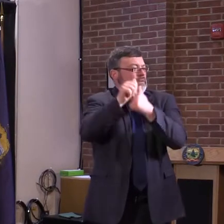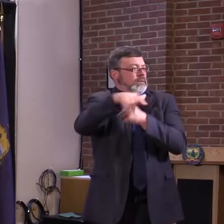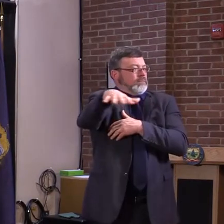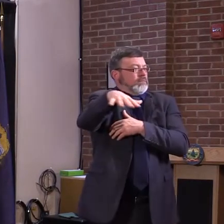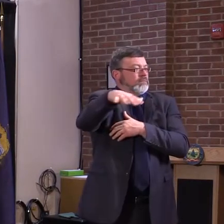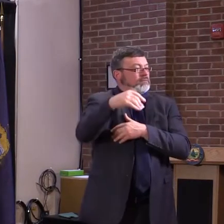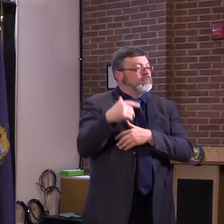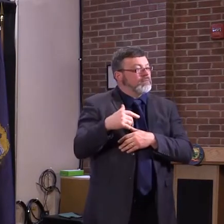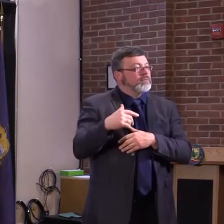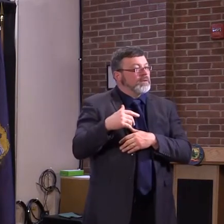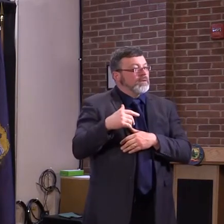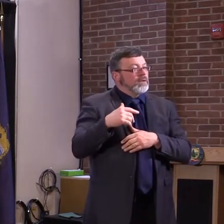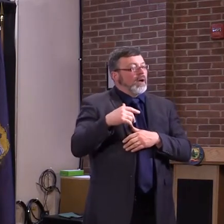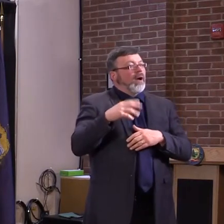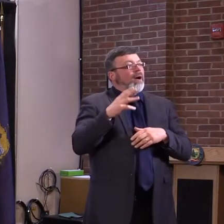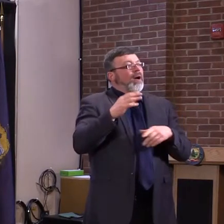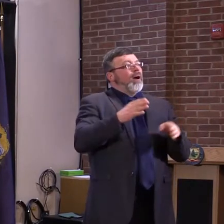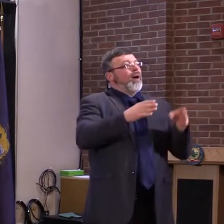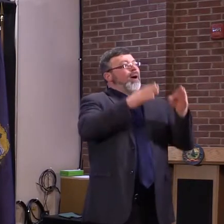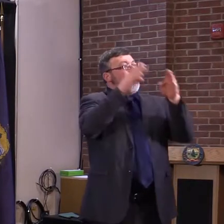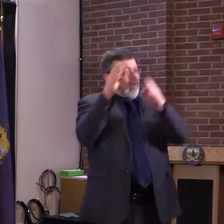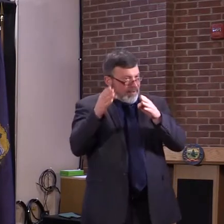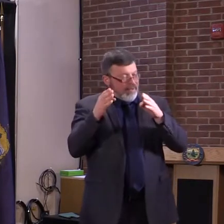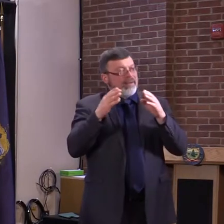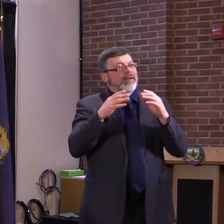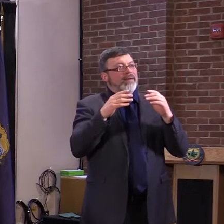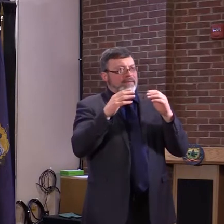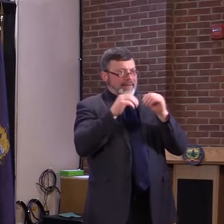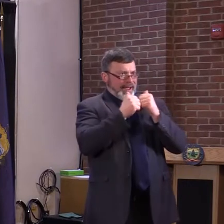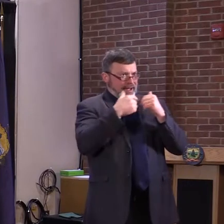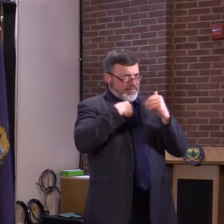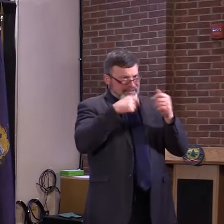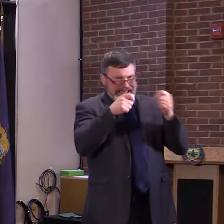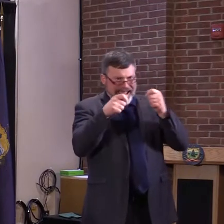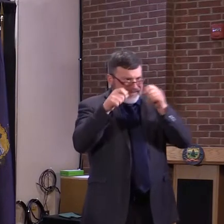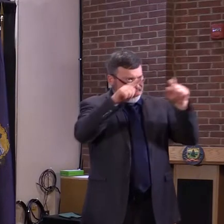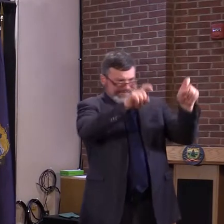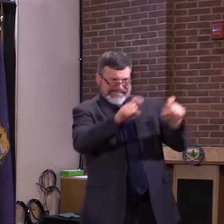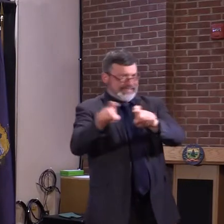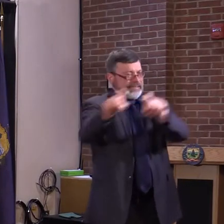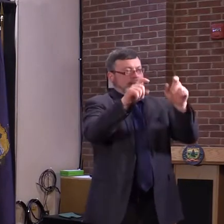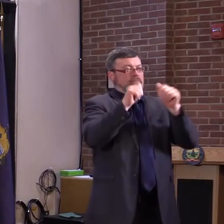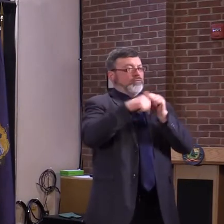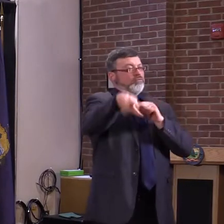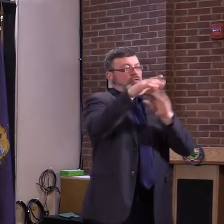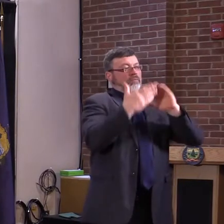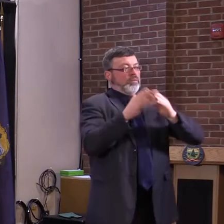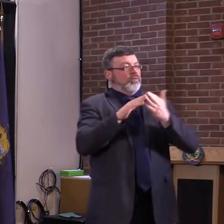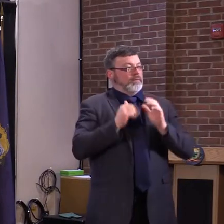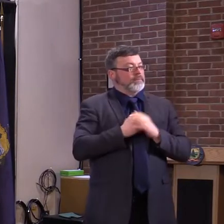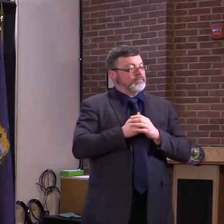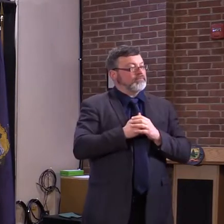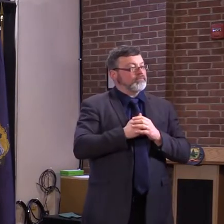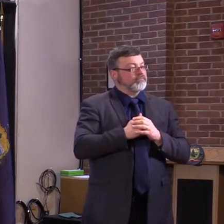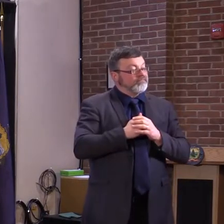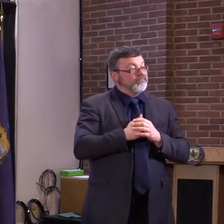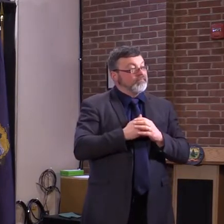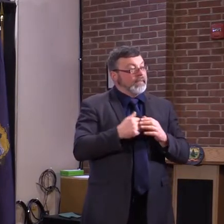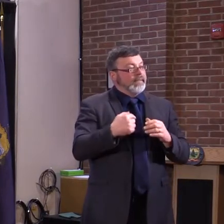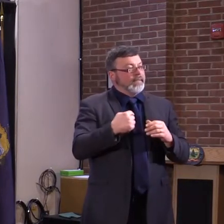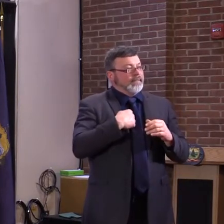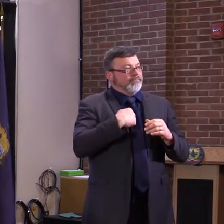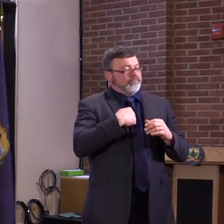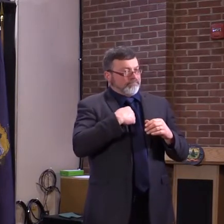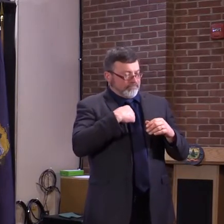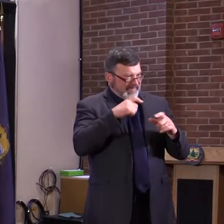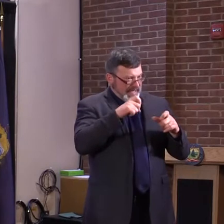to meet Vermonters' needs. We must therefore continue to pay close attention to hospitalizations, but our